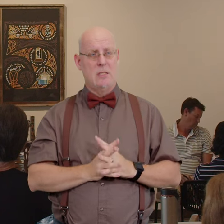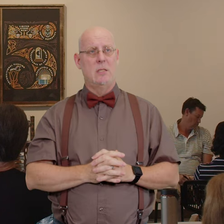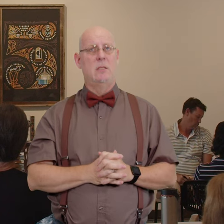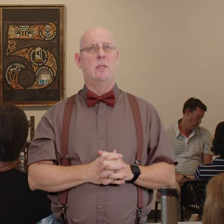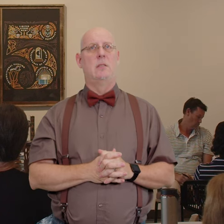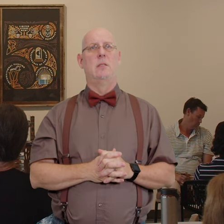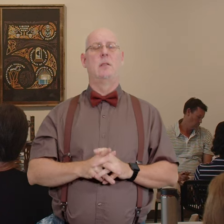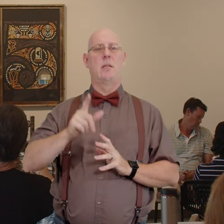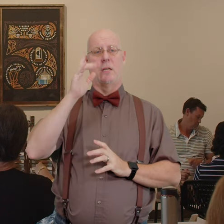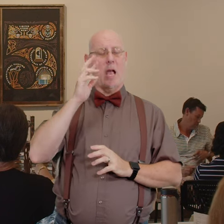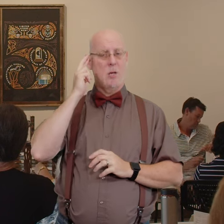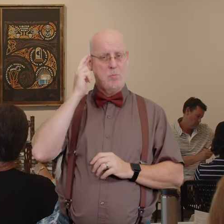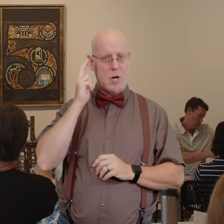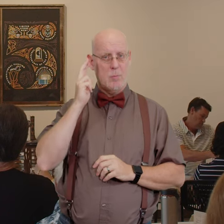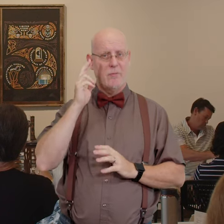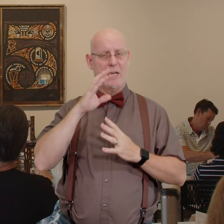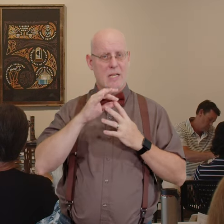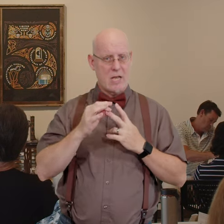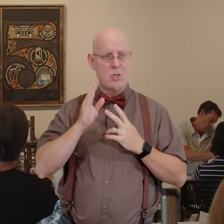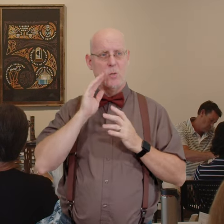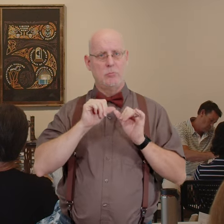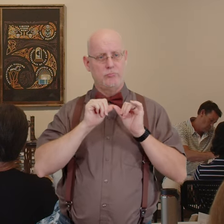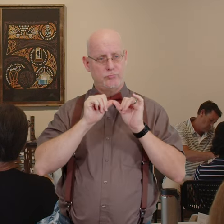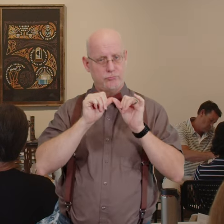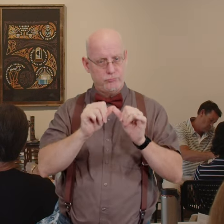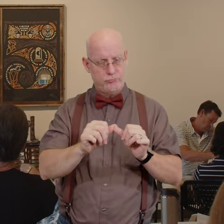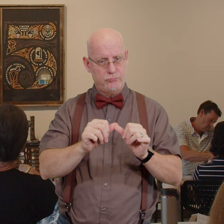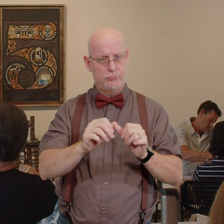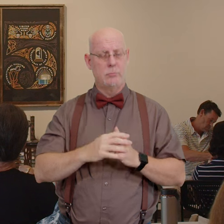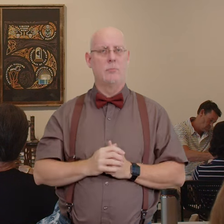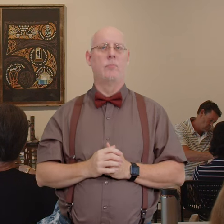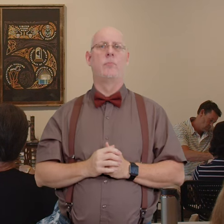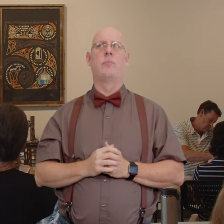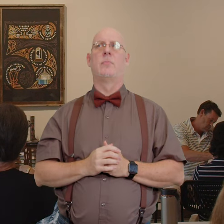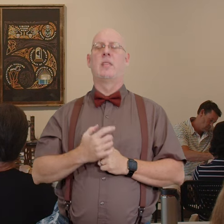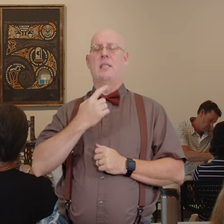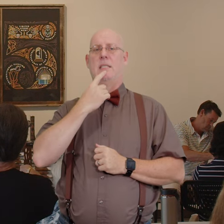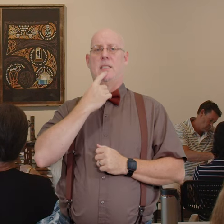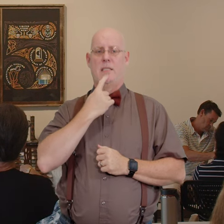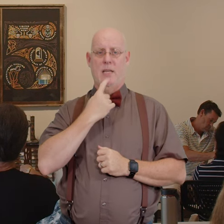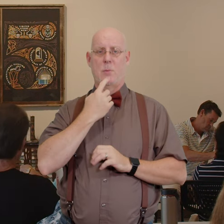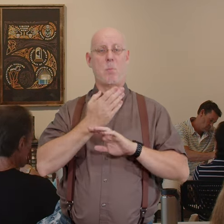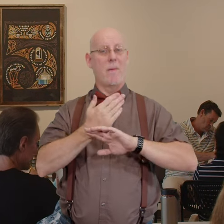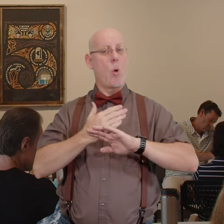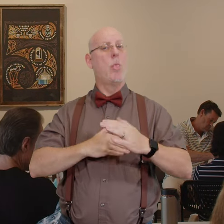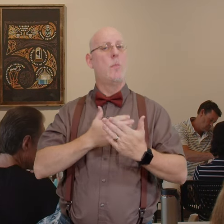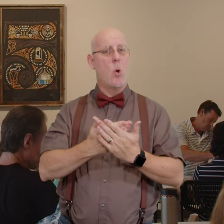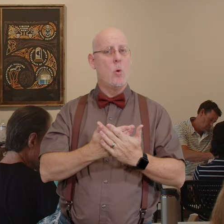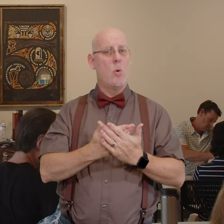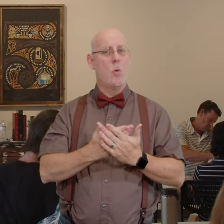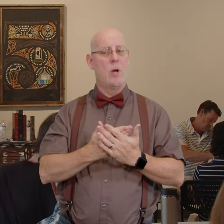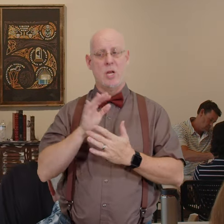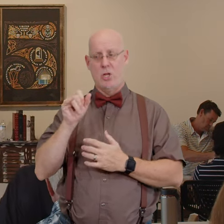text, so that God's purpose of election would stand, he says, before they're